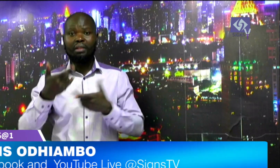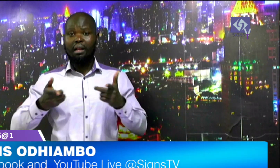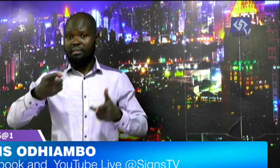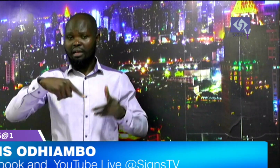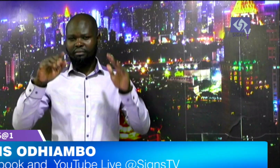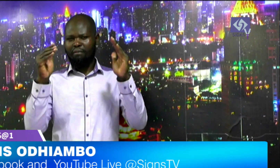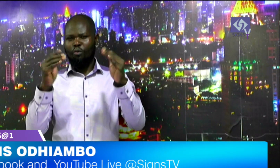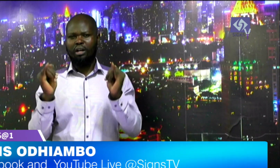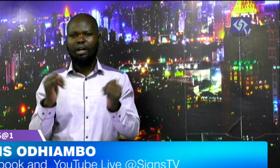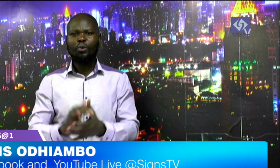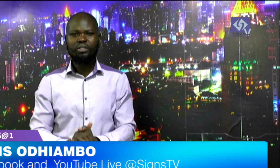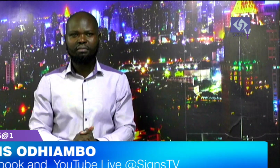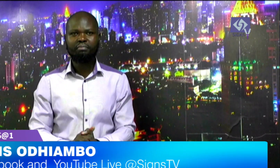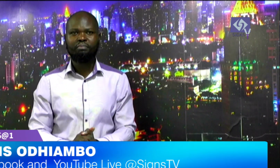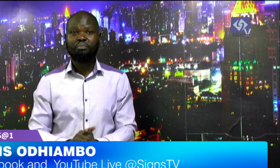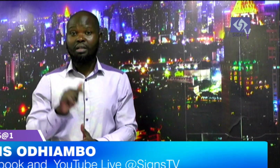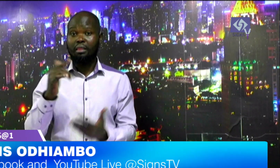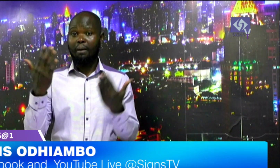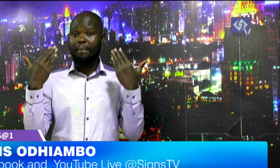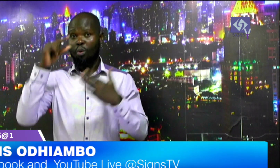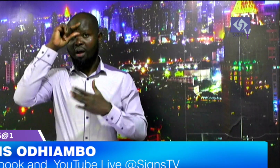Asta Kindi. Let's focus on the news-making headlines.